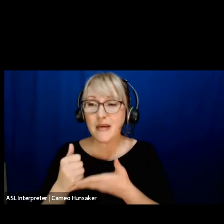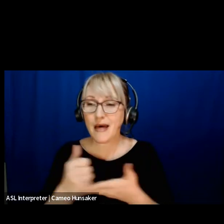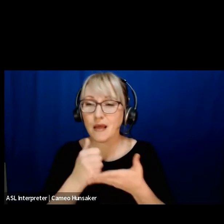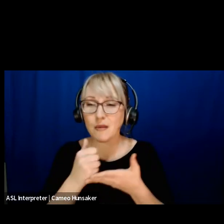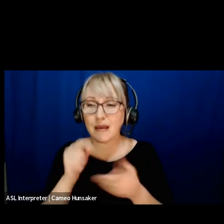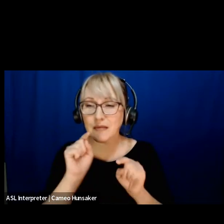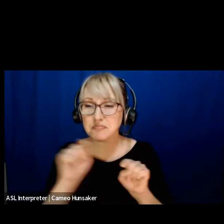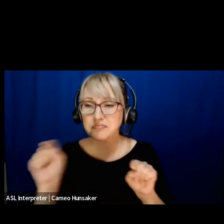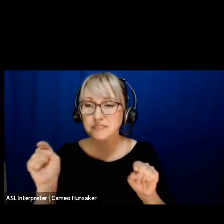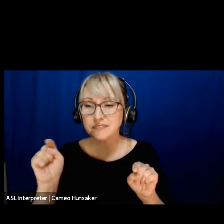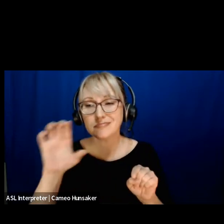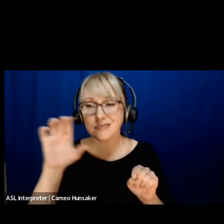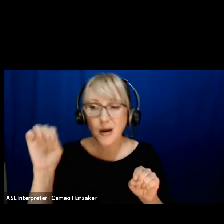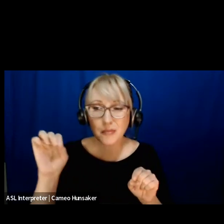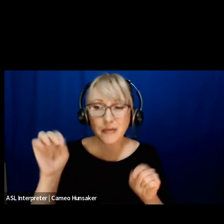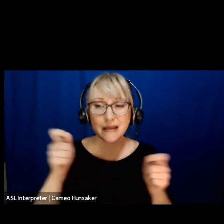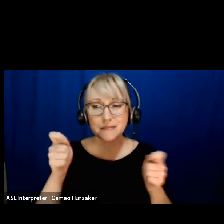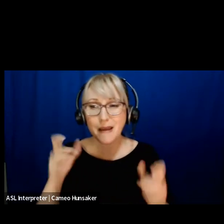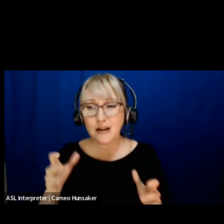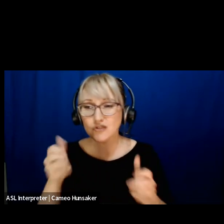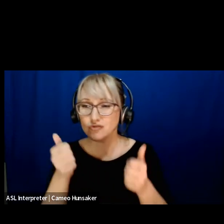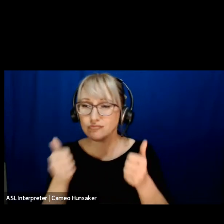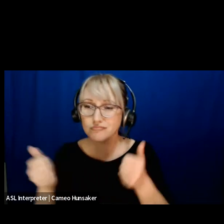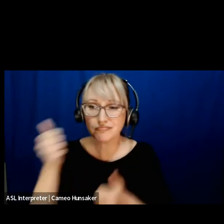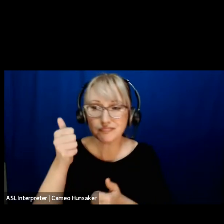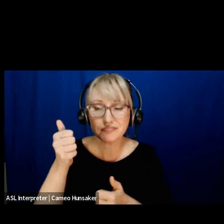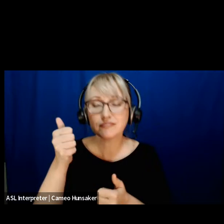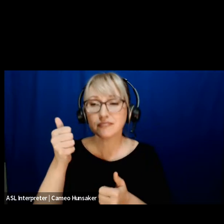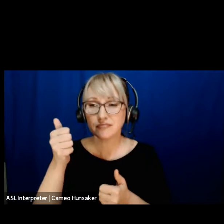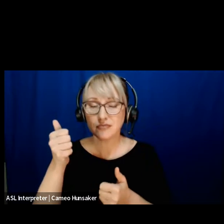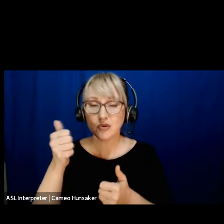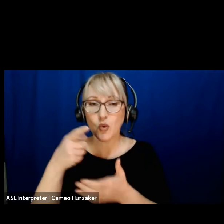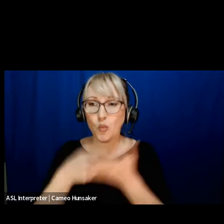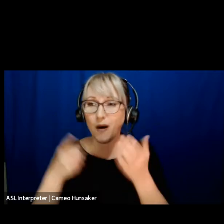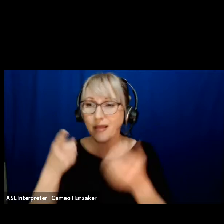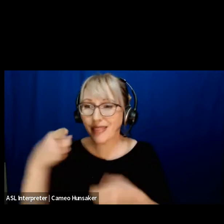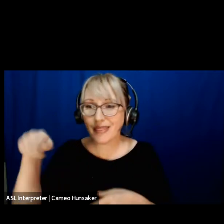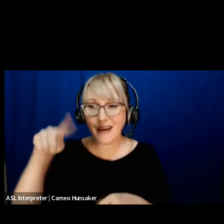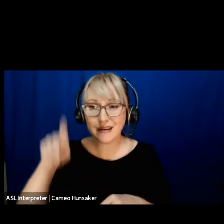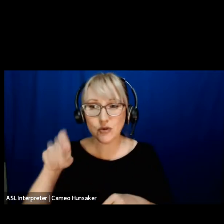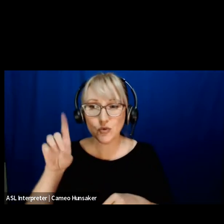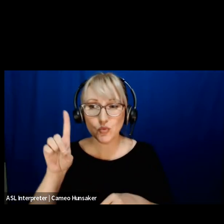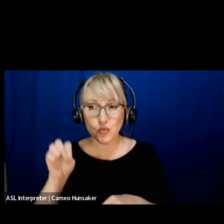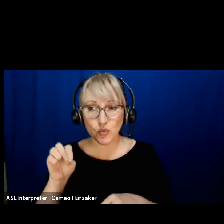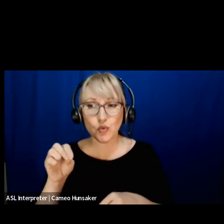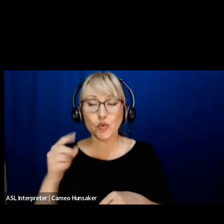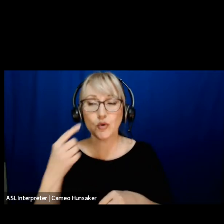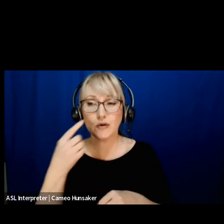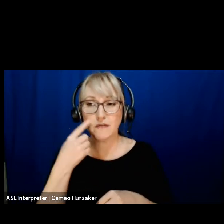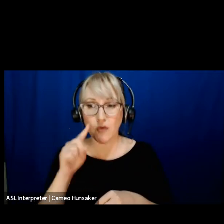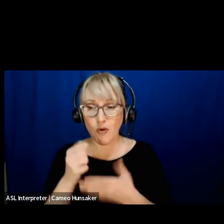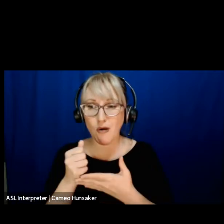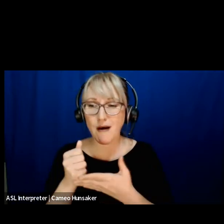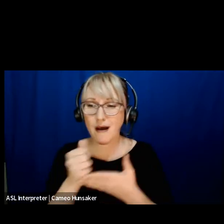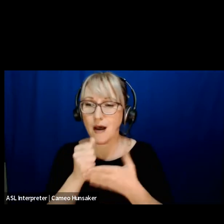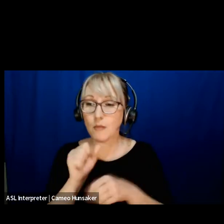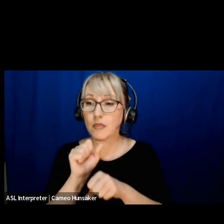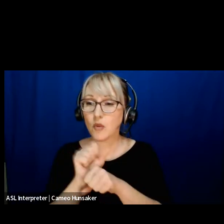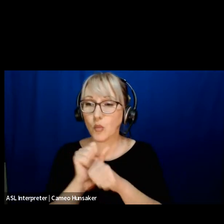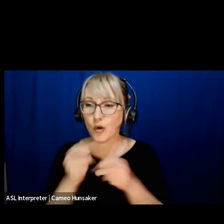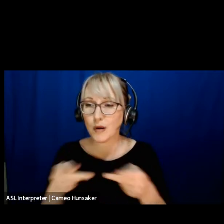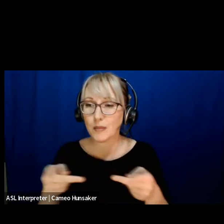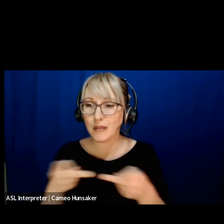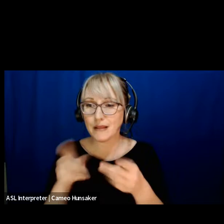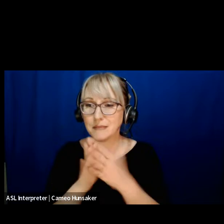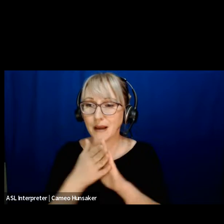understanding of what they need to do to make things accessible on the work site. And we